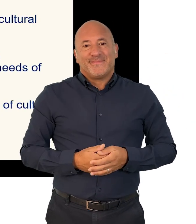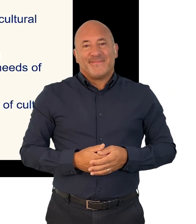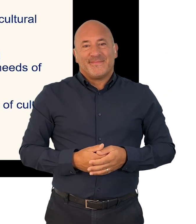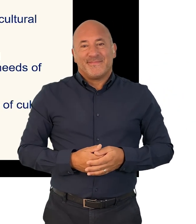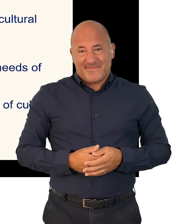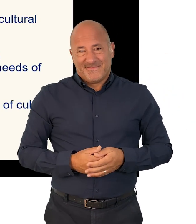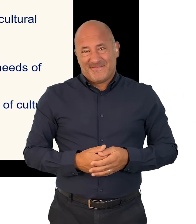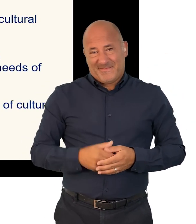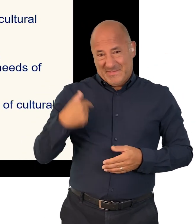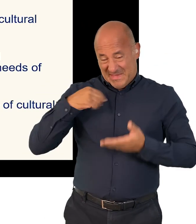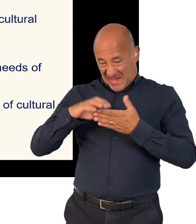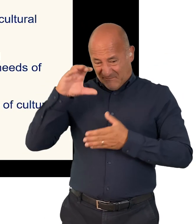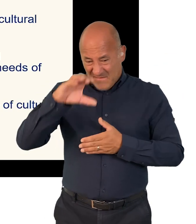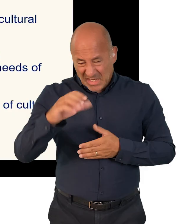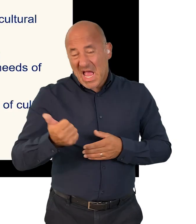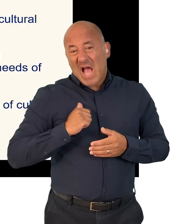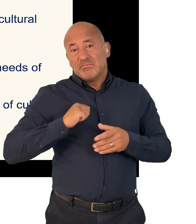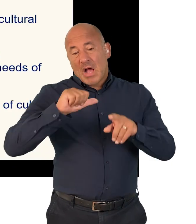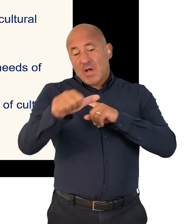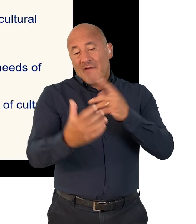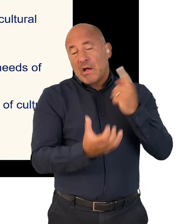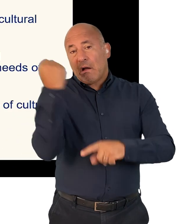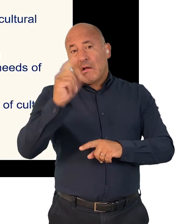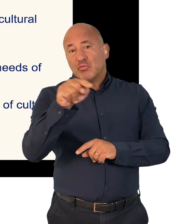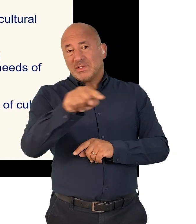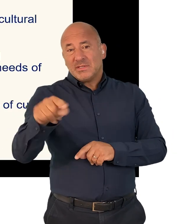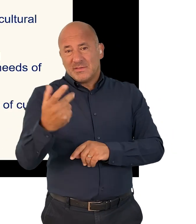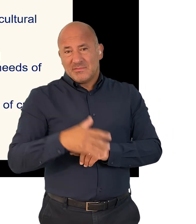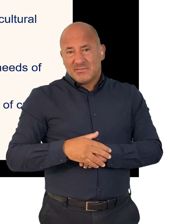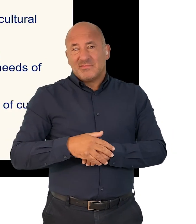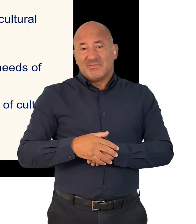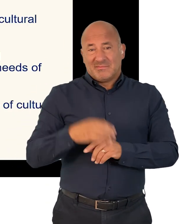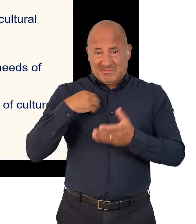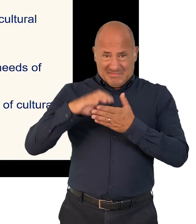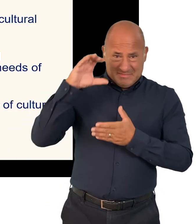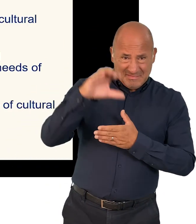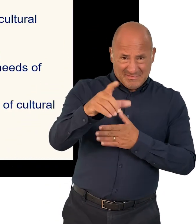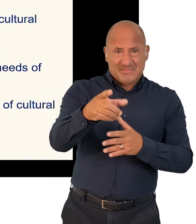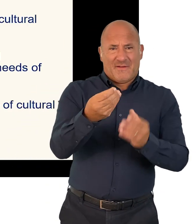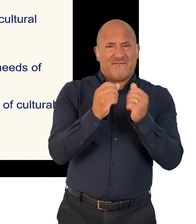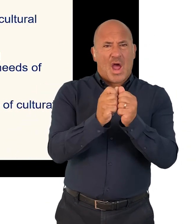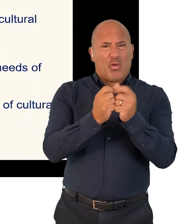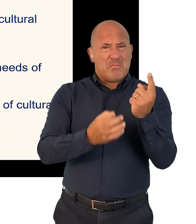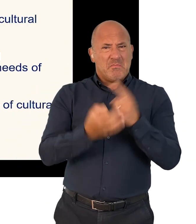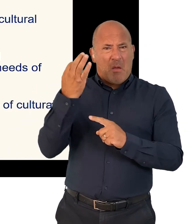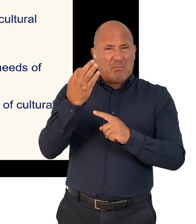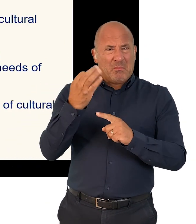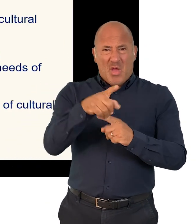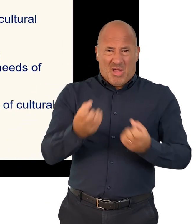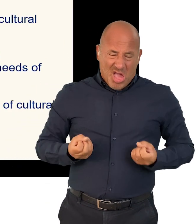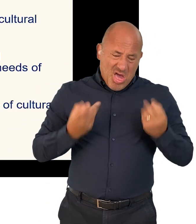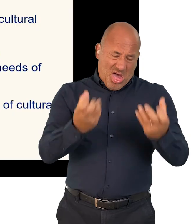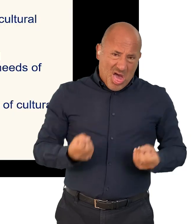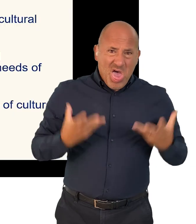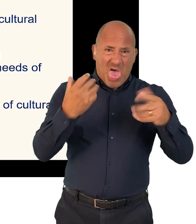The outcomes we expect to see from this investment are improved value for money through decreasing the amount of expenditure on maintenance and repair